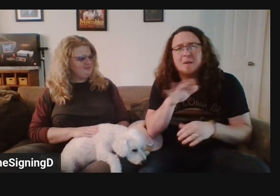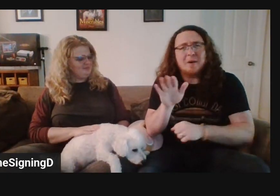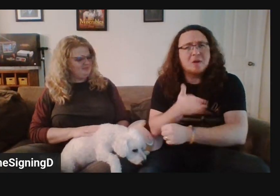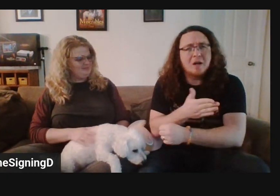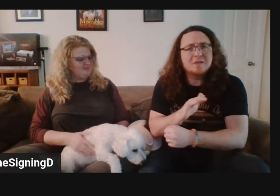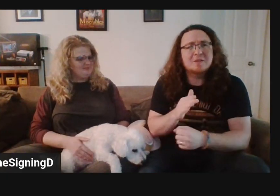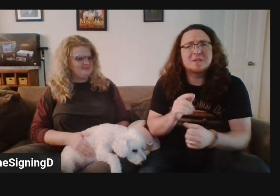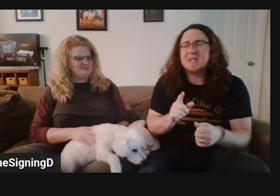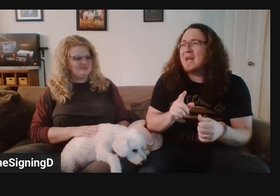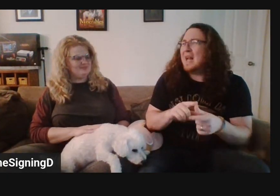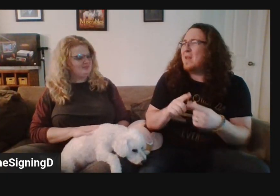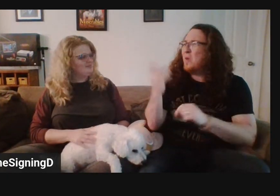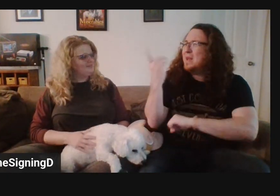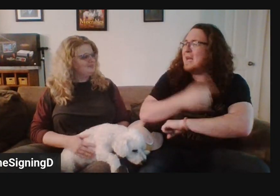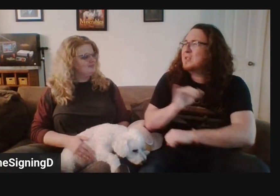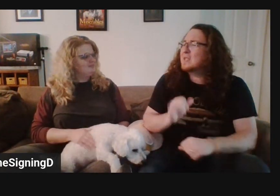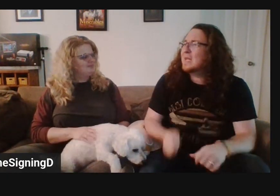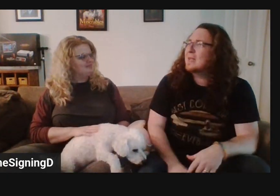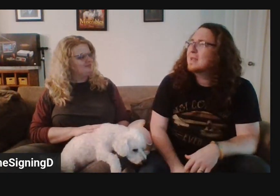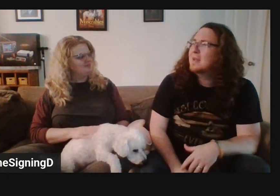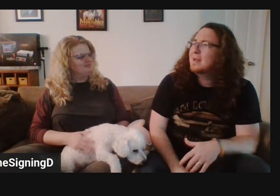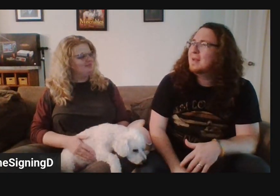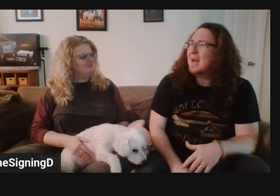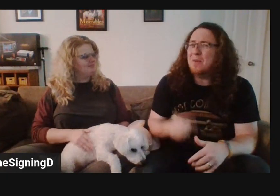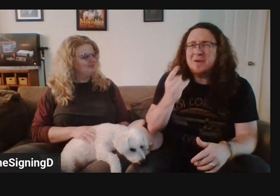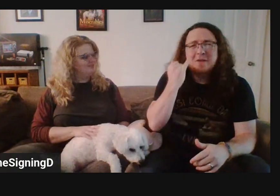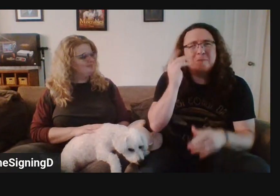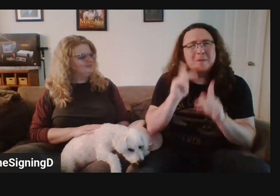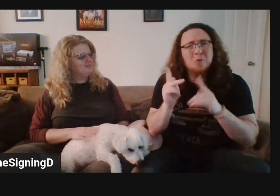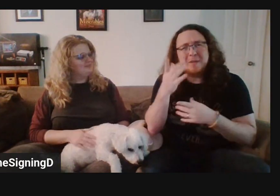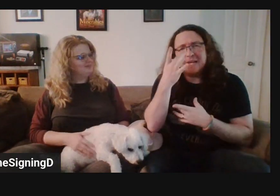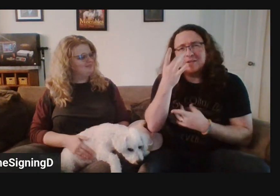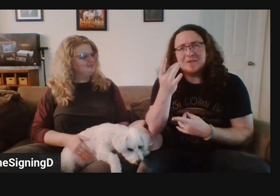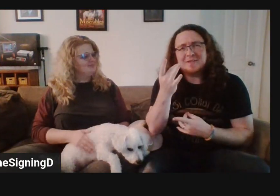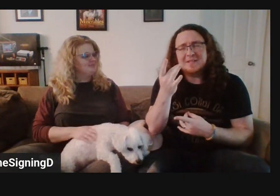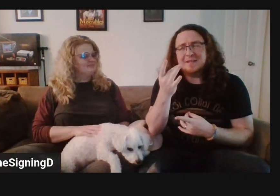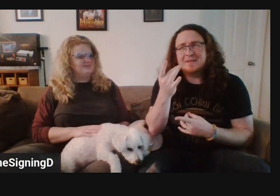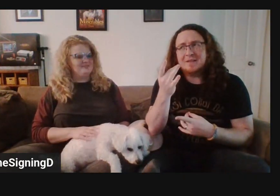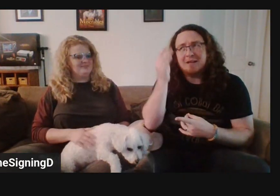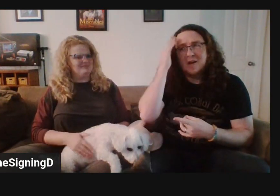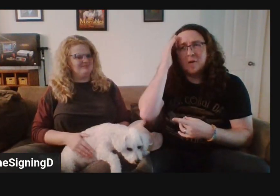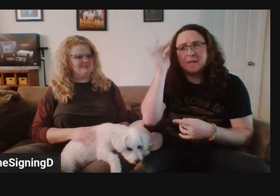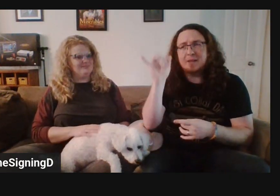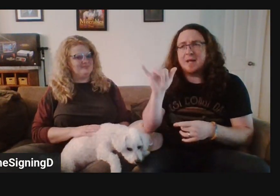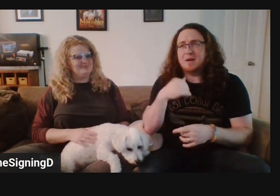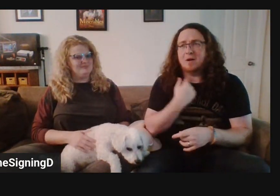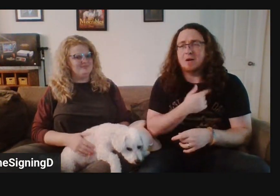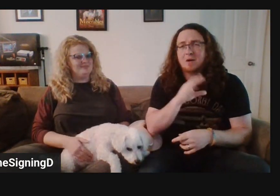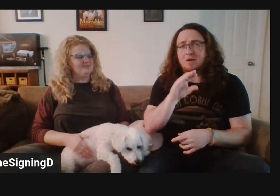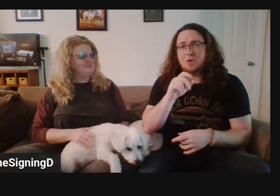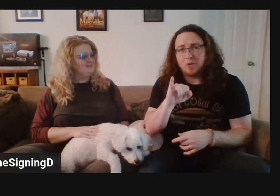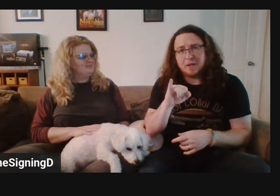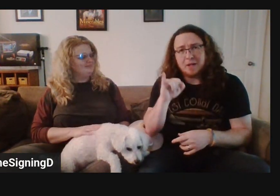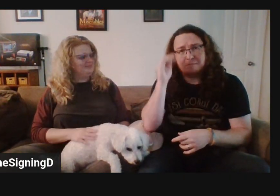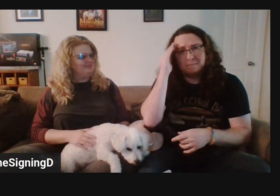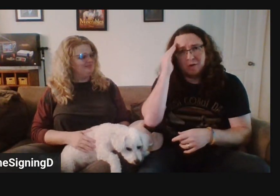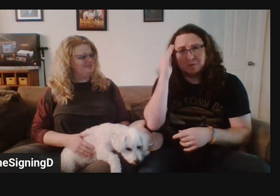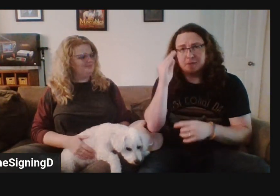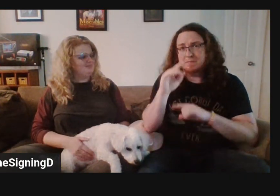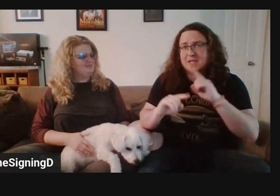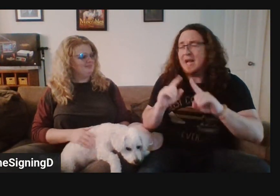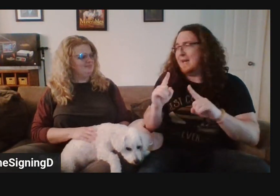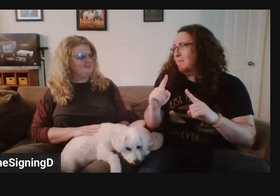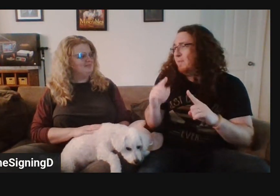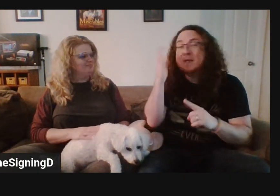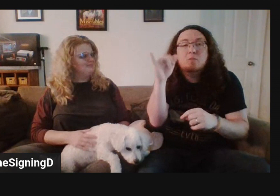well, talking about concerts. And then one day I was just like, I wonder if people would be interested in knowing that our Corgi